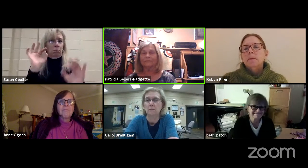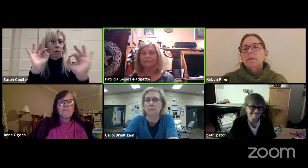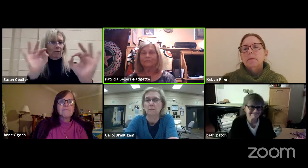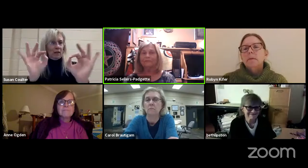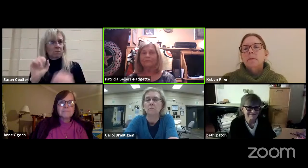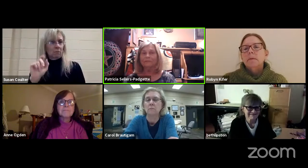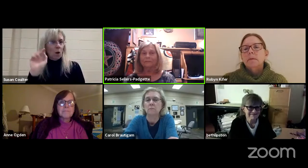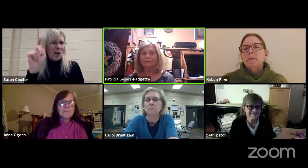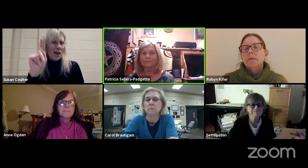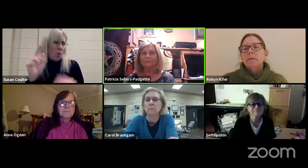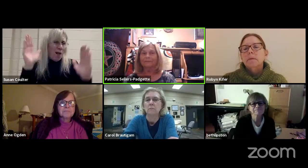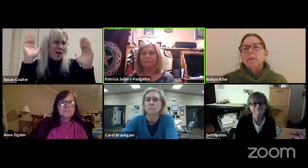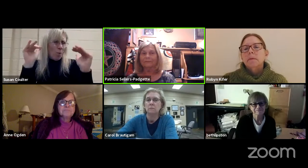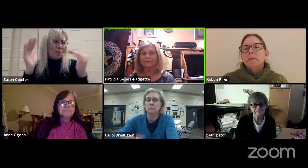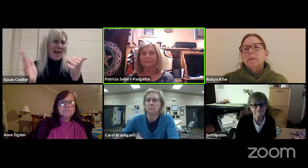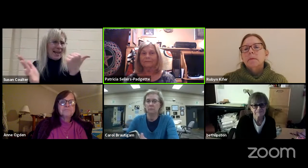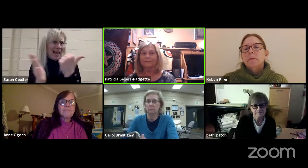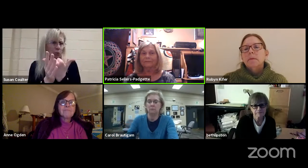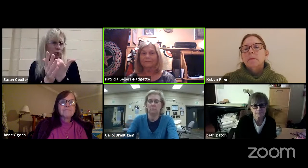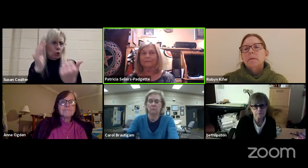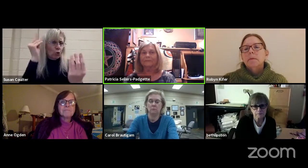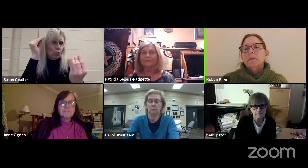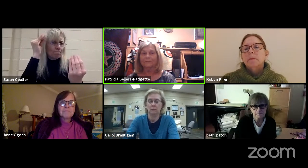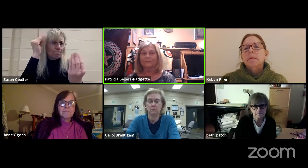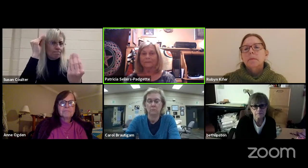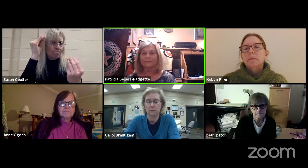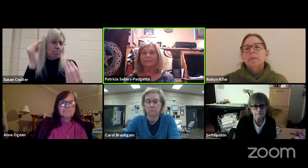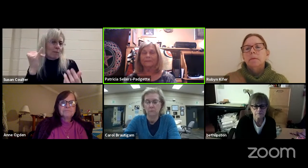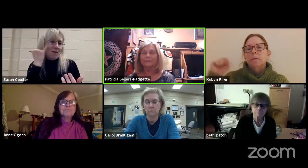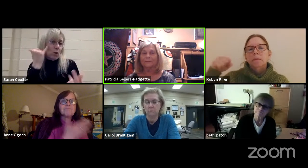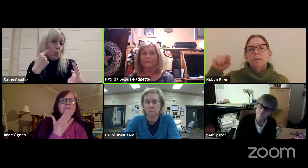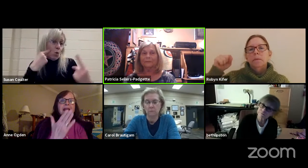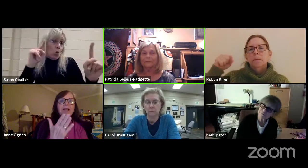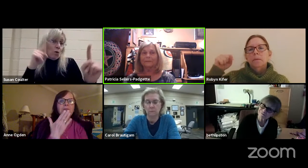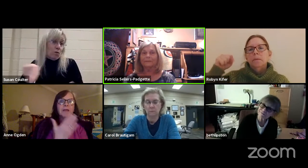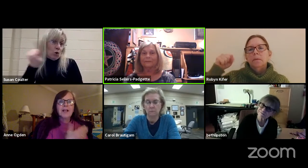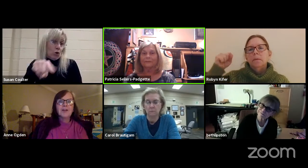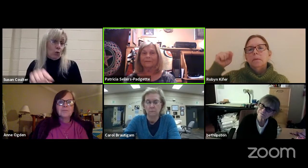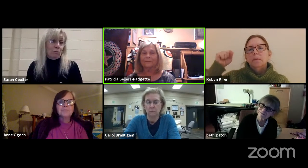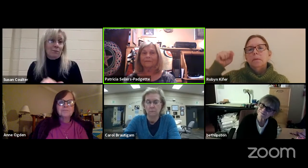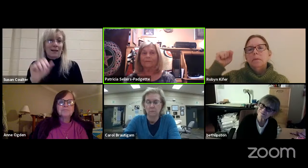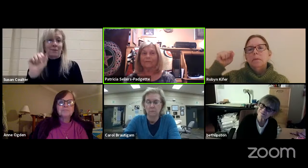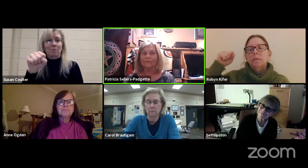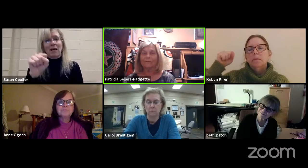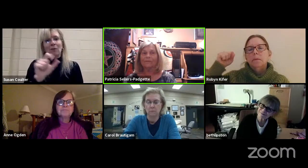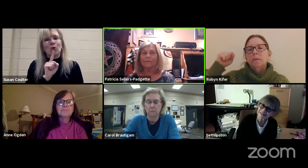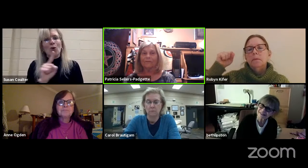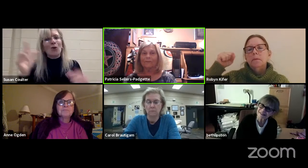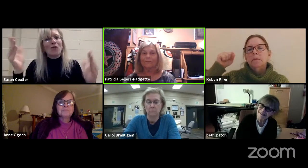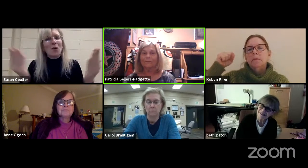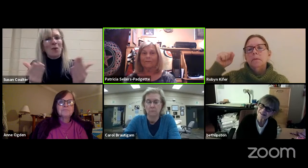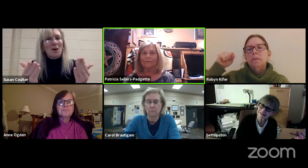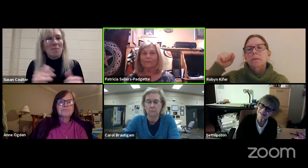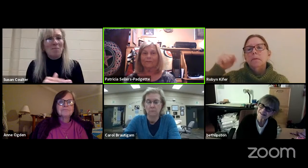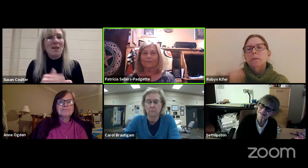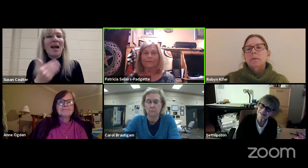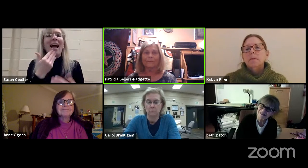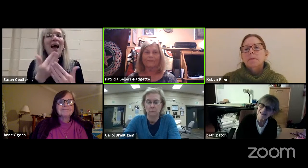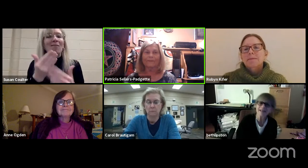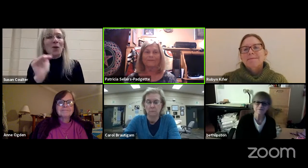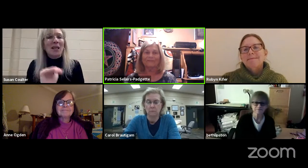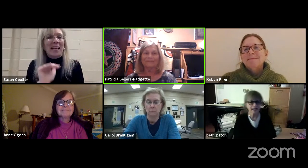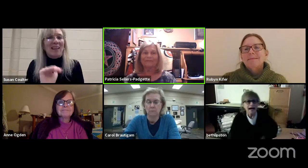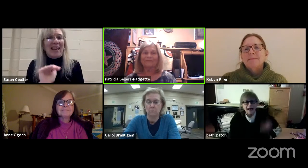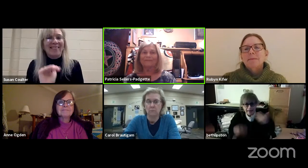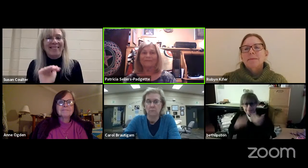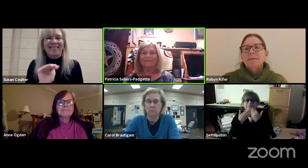2, perfect. Okay, well, I hope that helps you if it will work for you. Yeah, yeah, sure, you're very welcome.